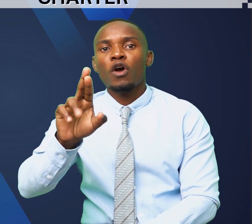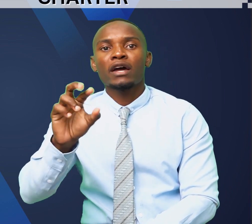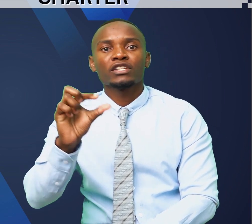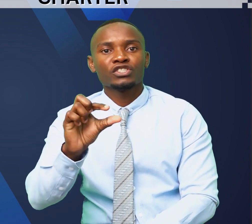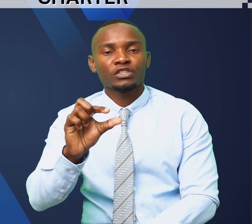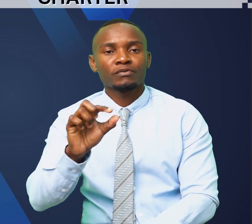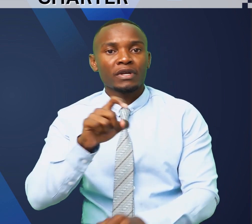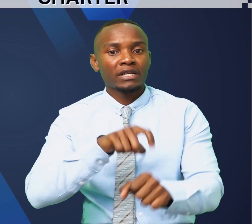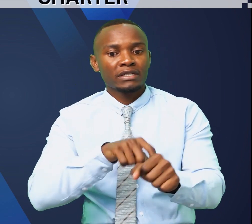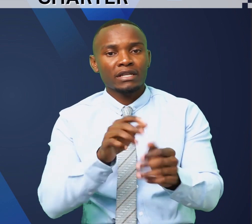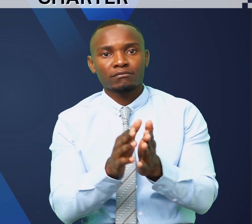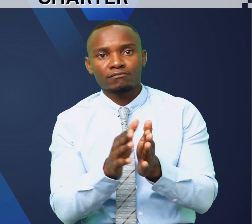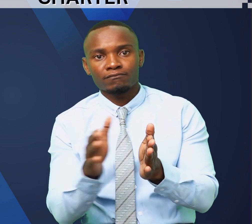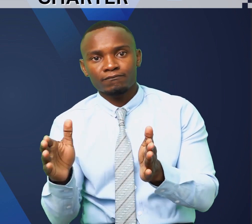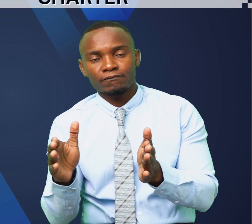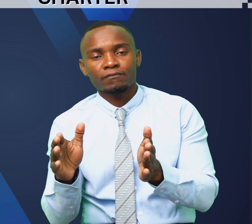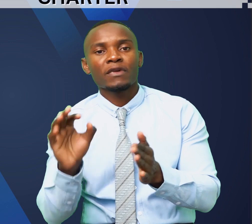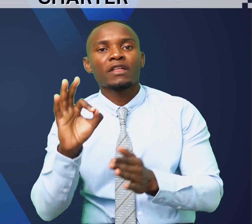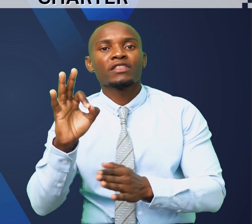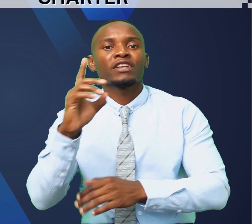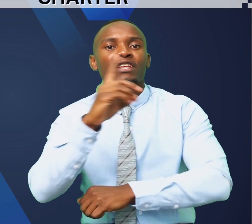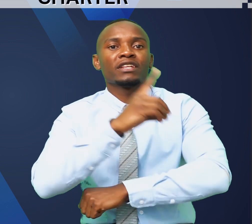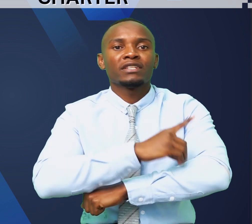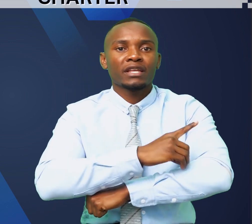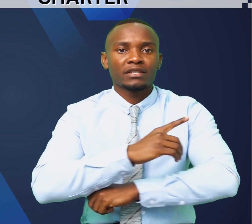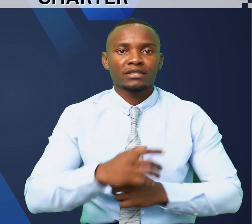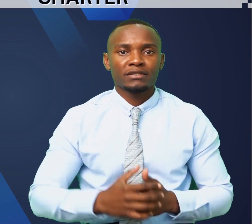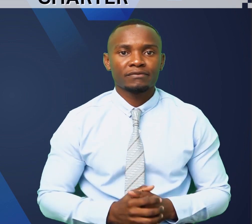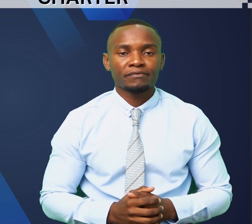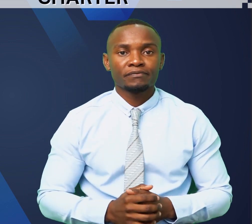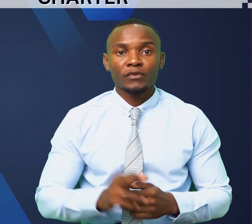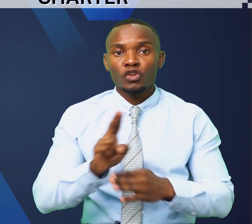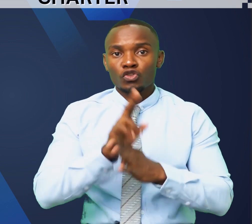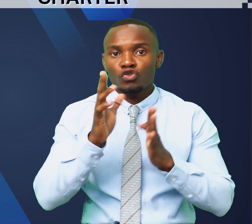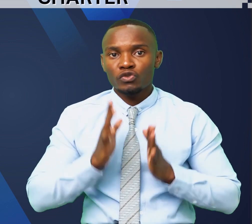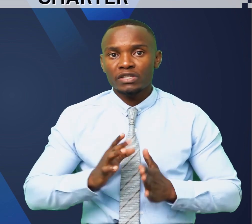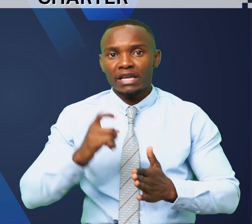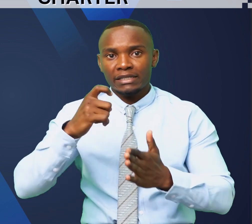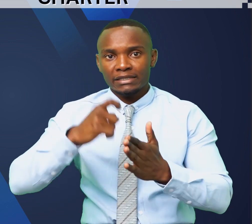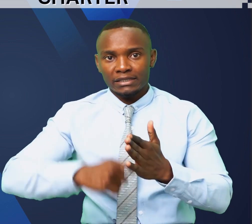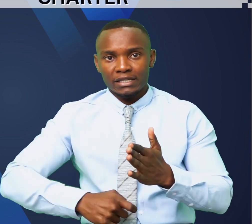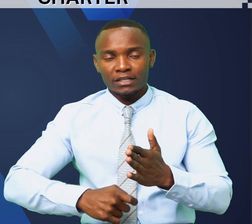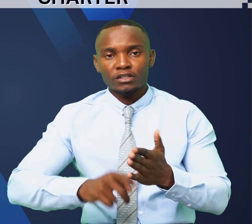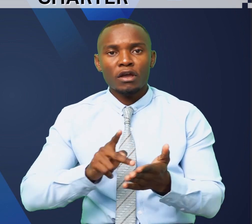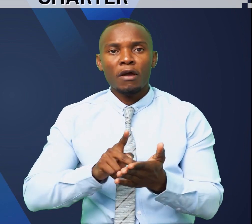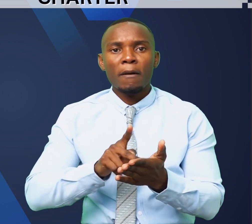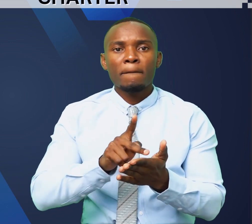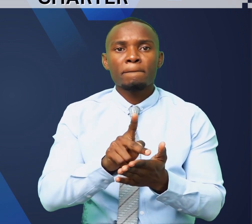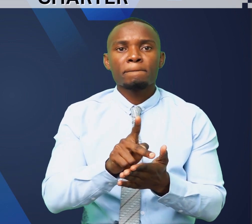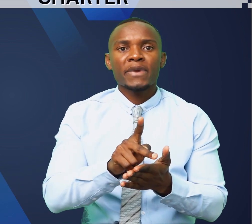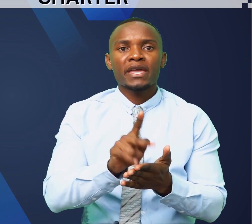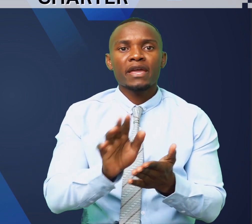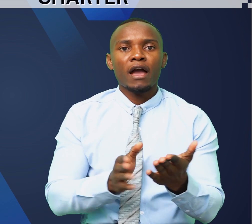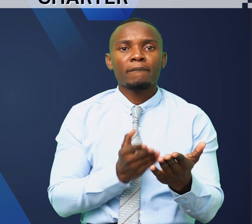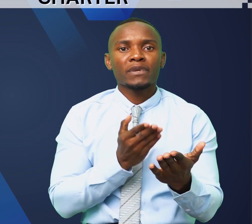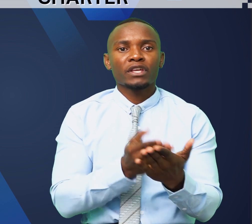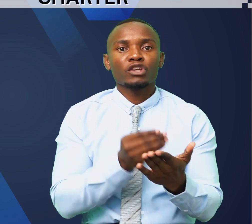ims.kebs.org. Timeline, 3 days. User charges, pay application fees